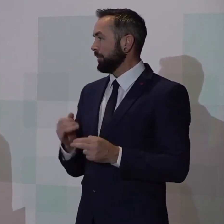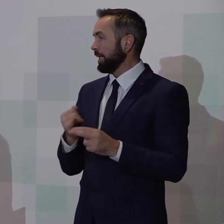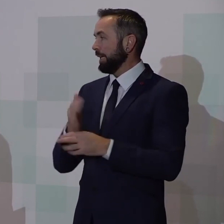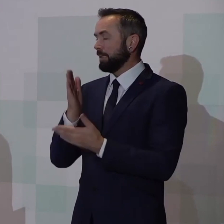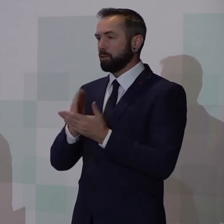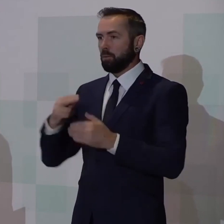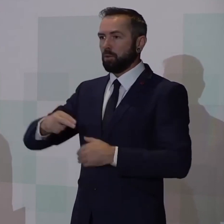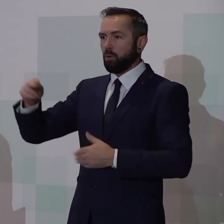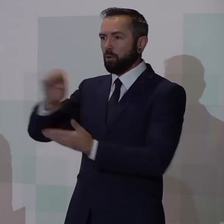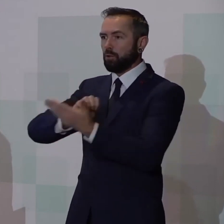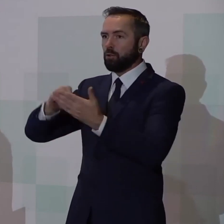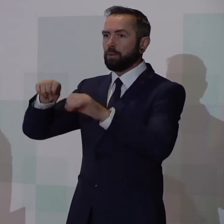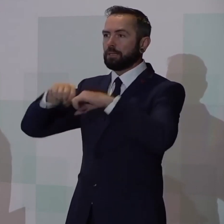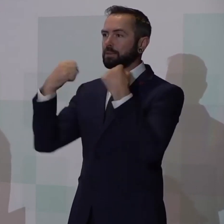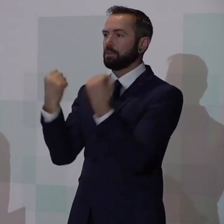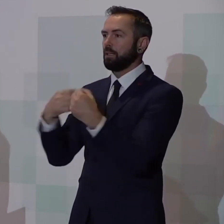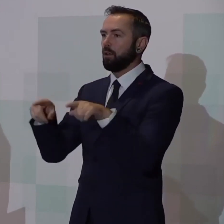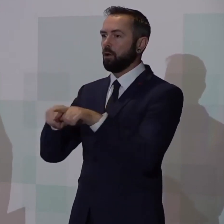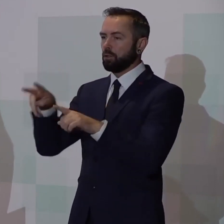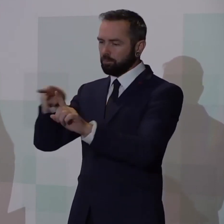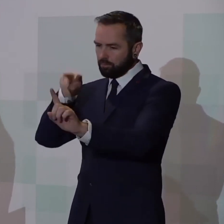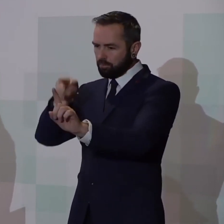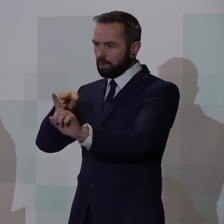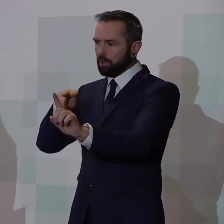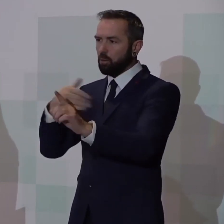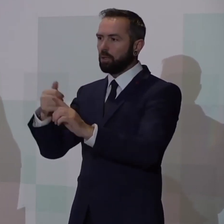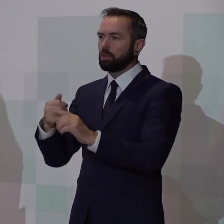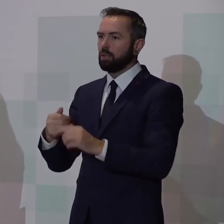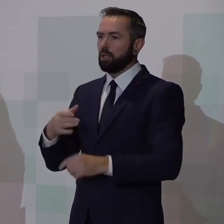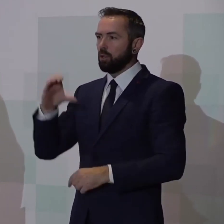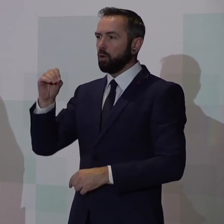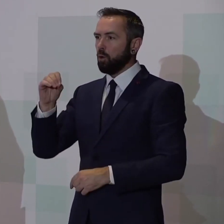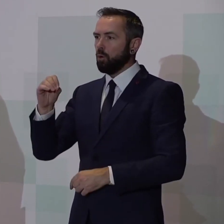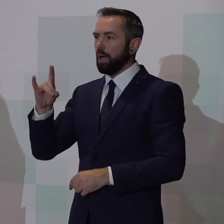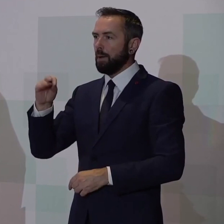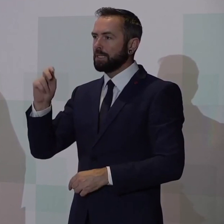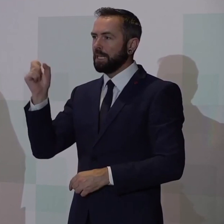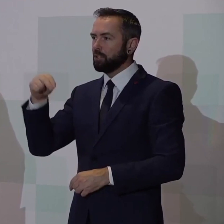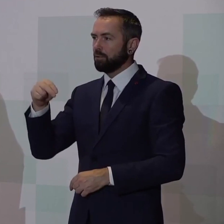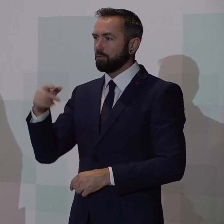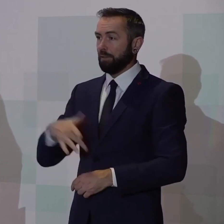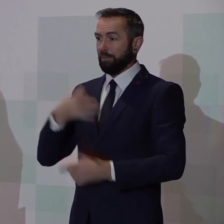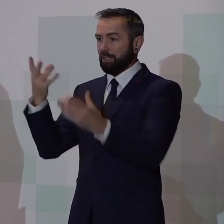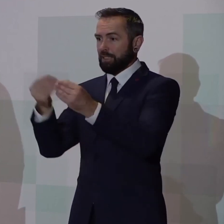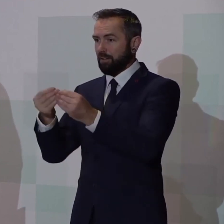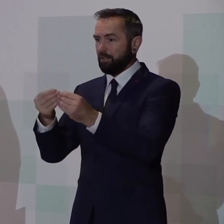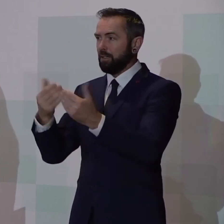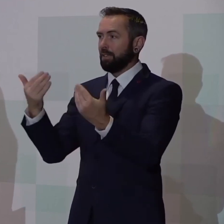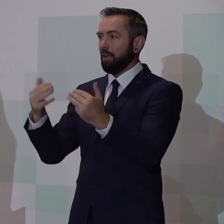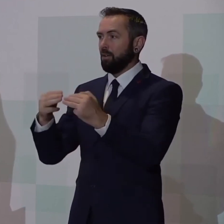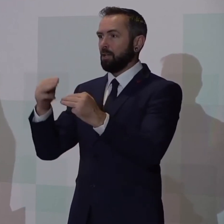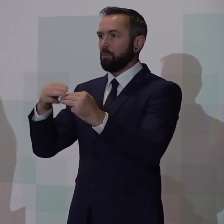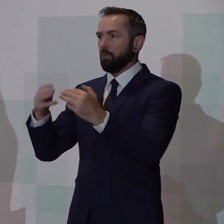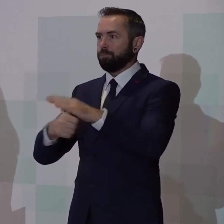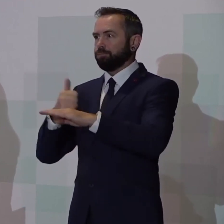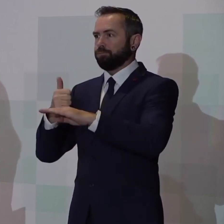northern European societies, we also see that cohabitation is an established alternative to marriage, and more children are actually